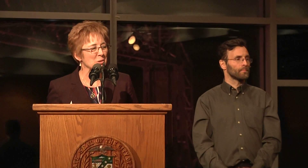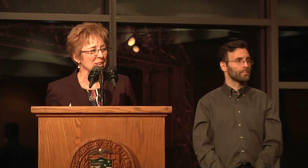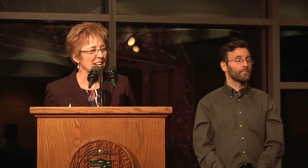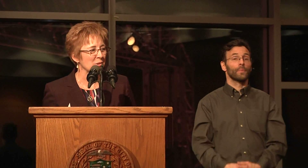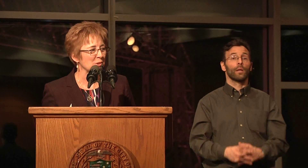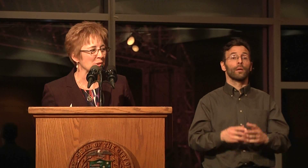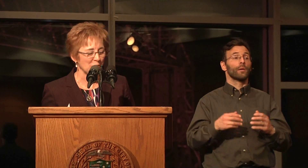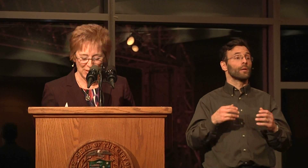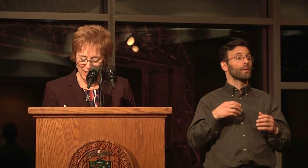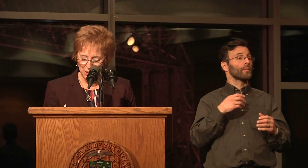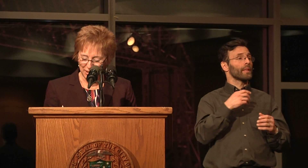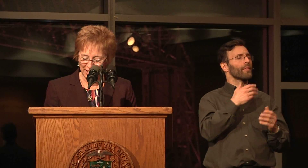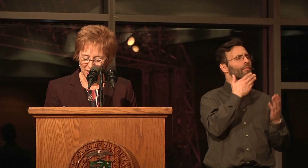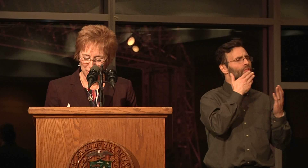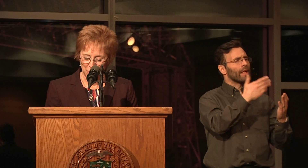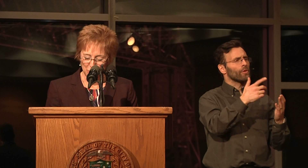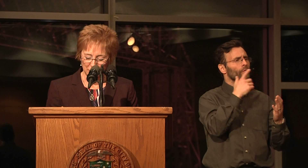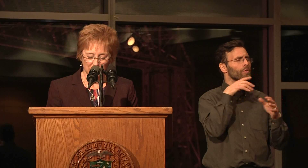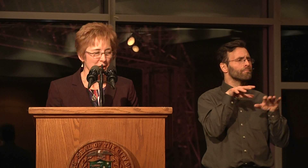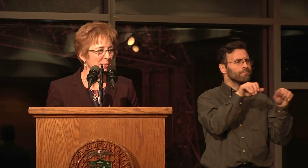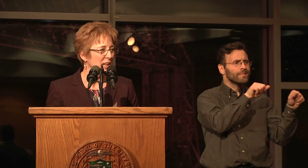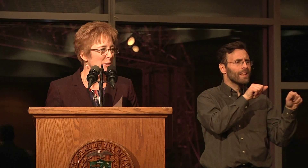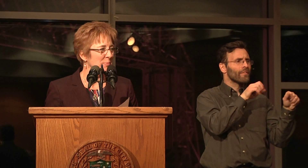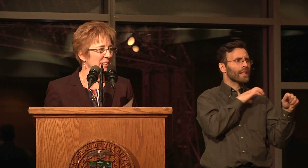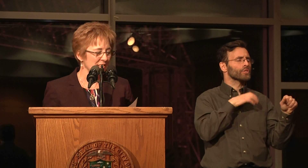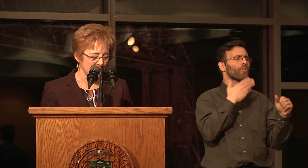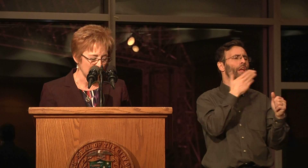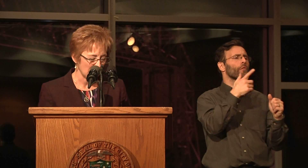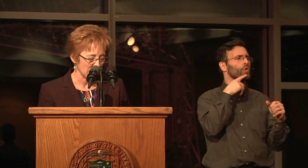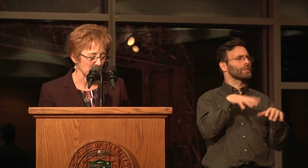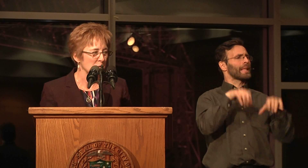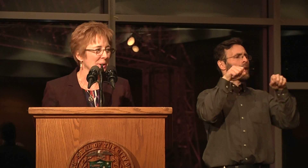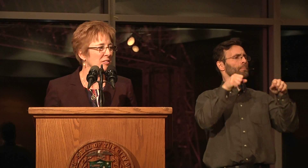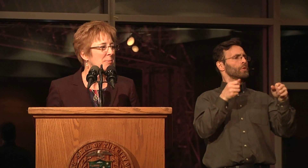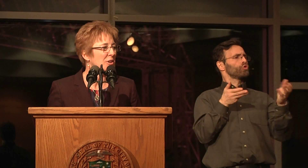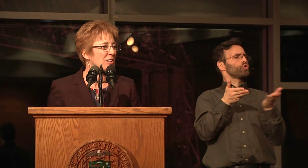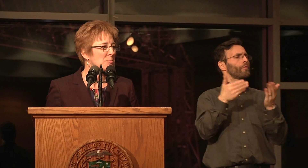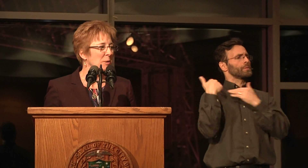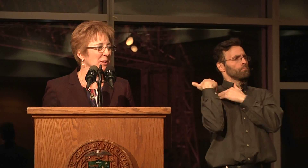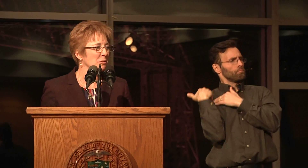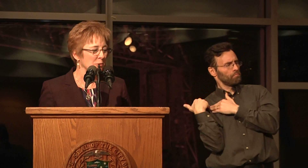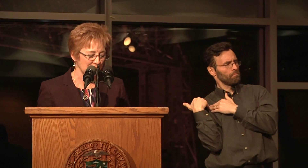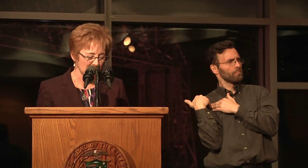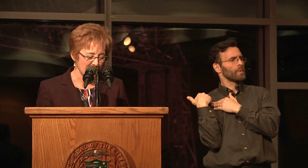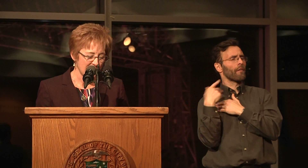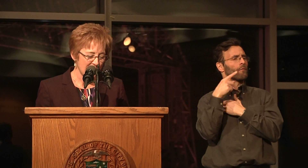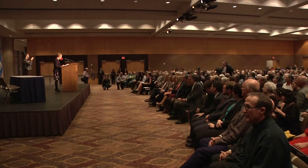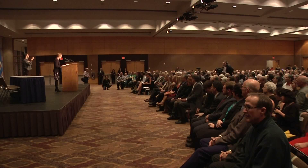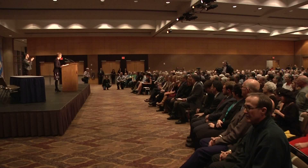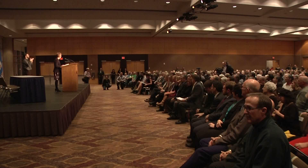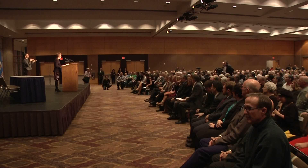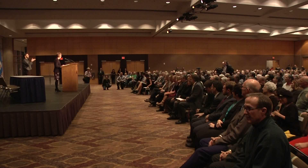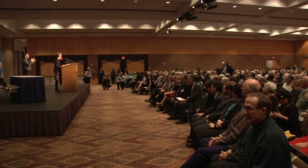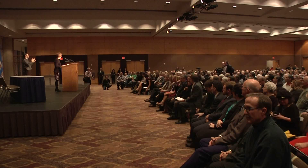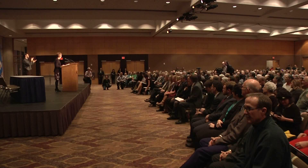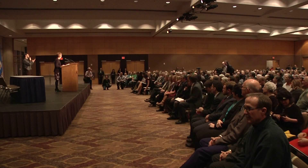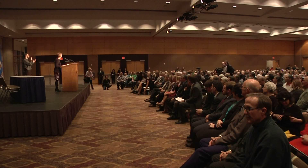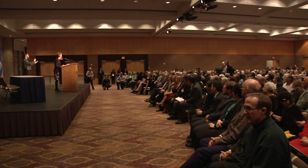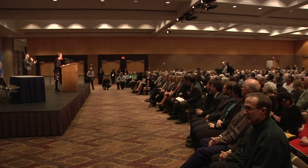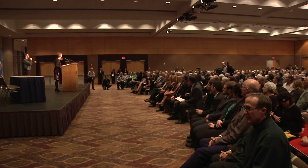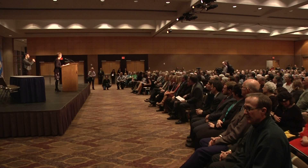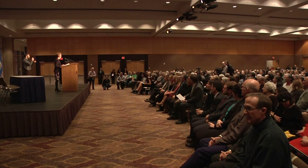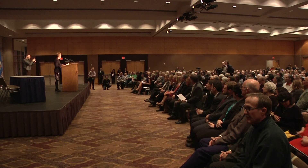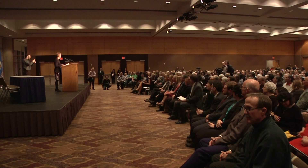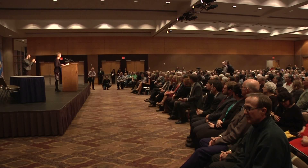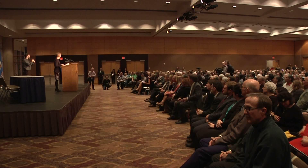And outgoing councilors, thank you again for stepping up and taking on the responsibility of public service and for really working